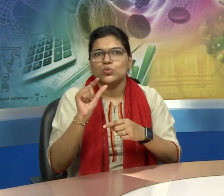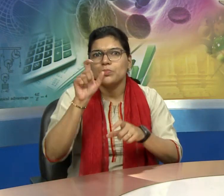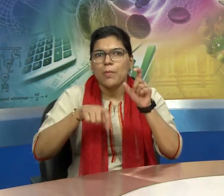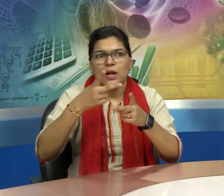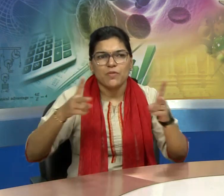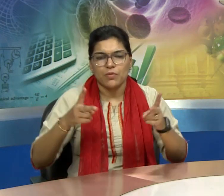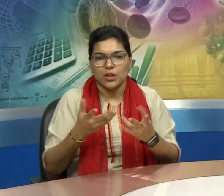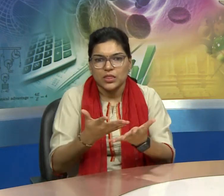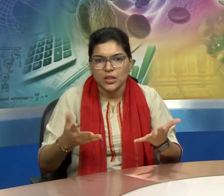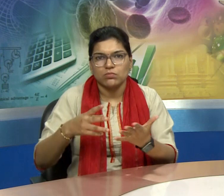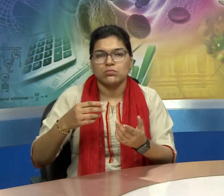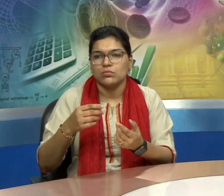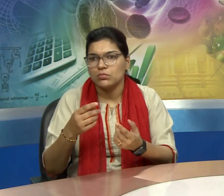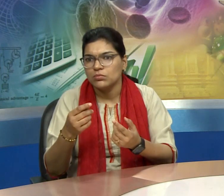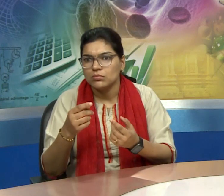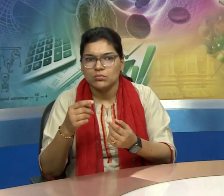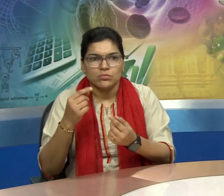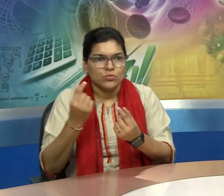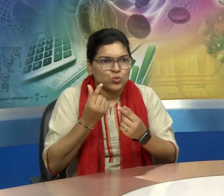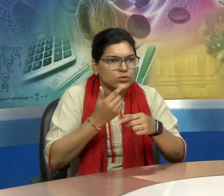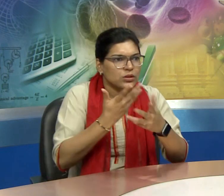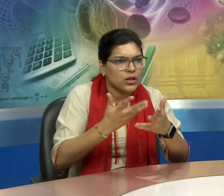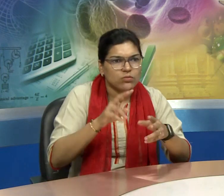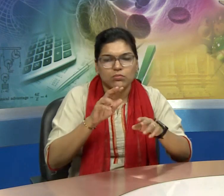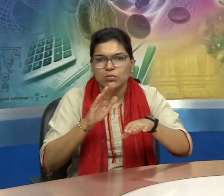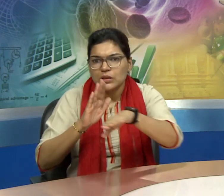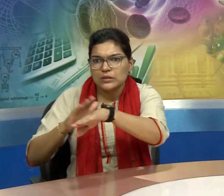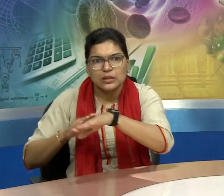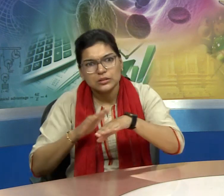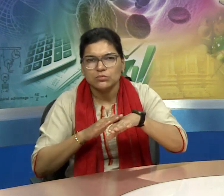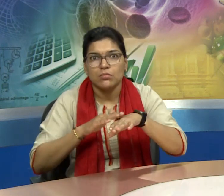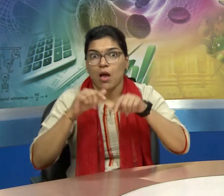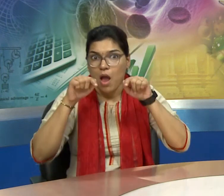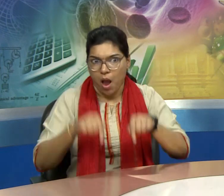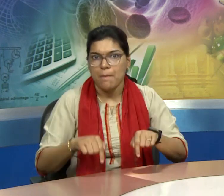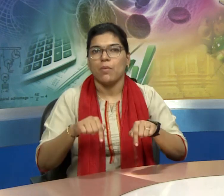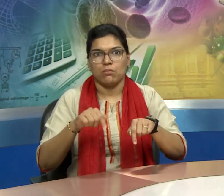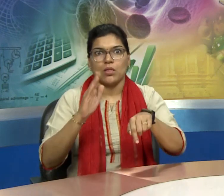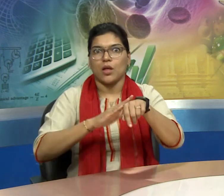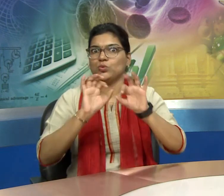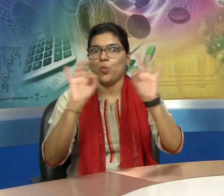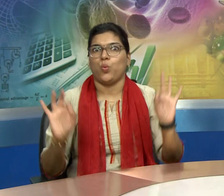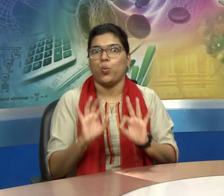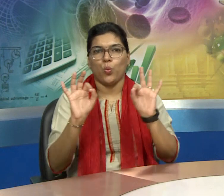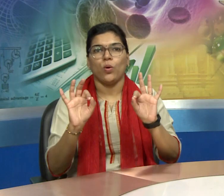times, then we find that we have more technology nowadays. And we are doing so